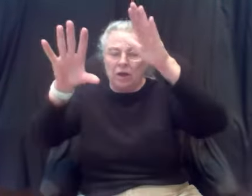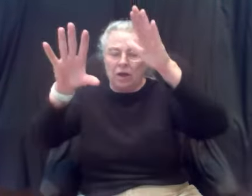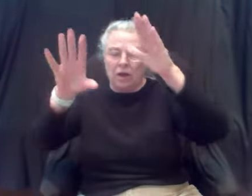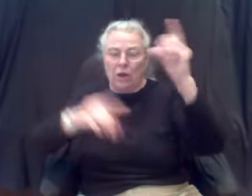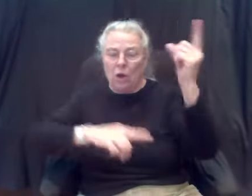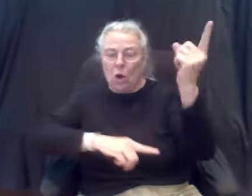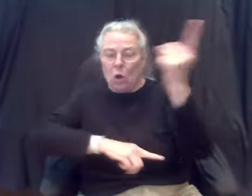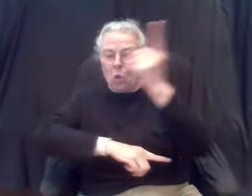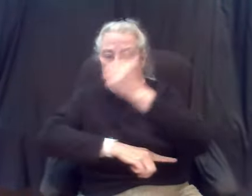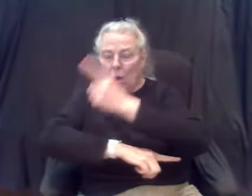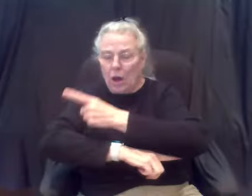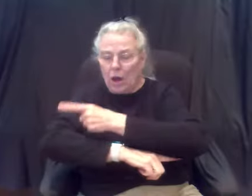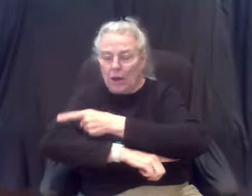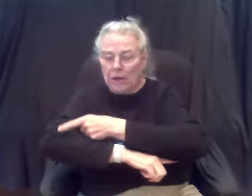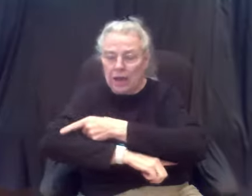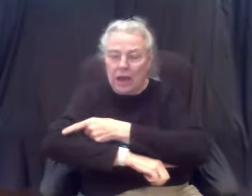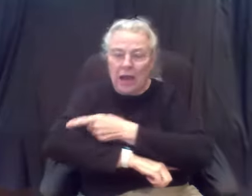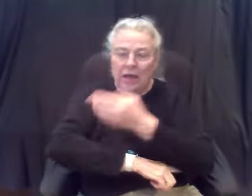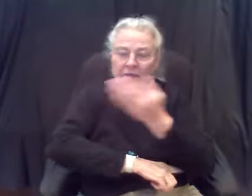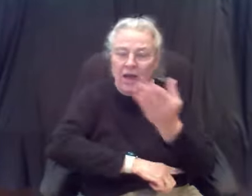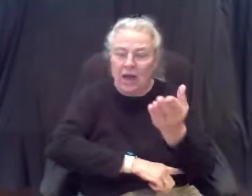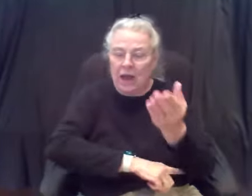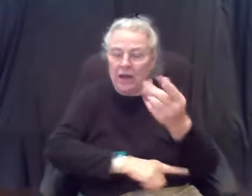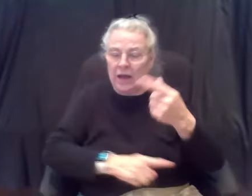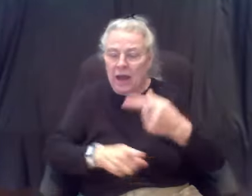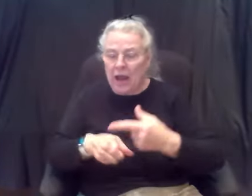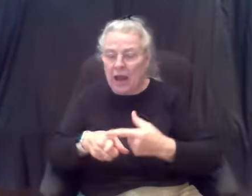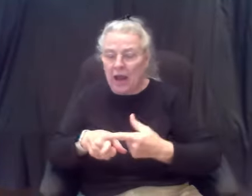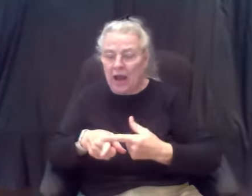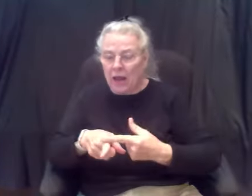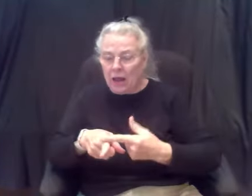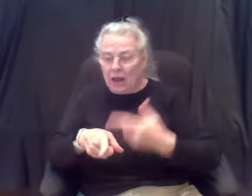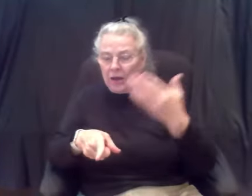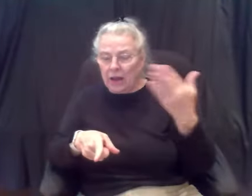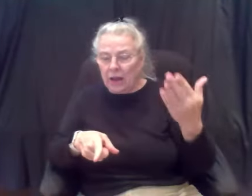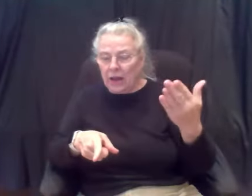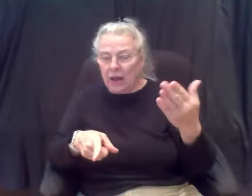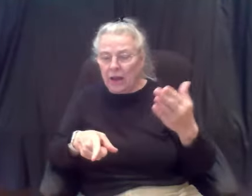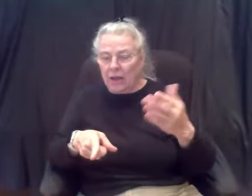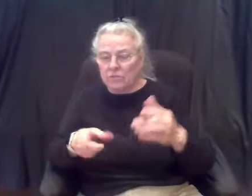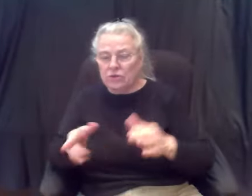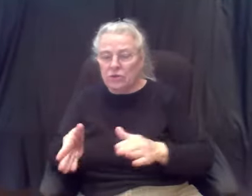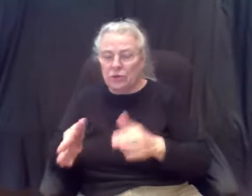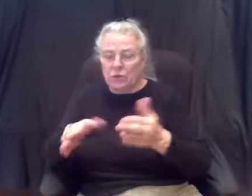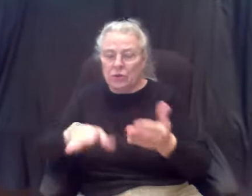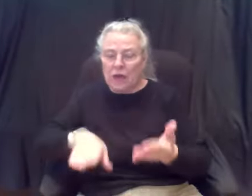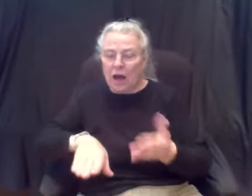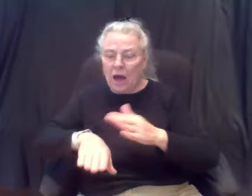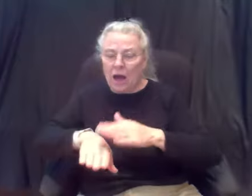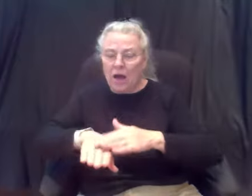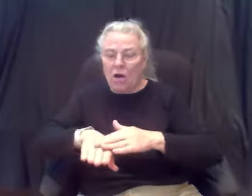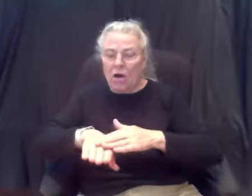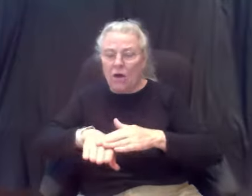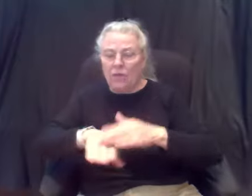mountain. One day they nailed him to die on